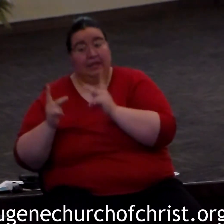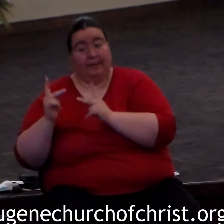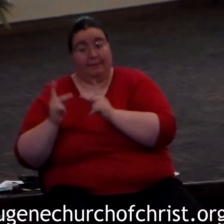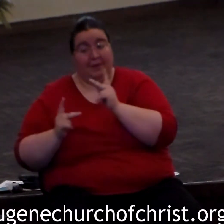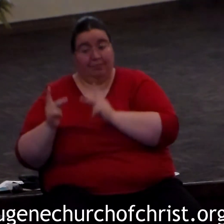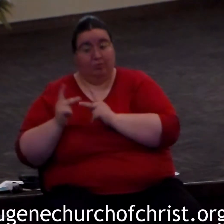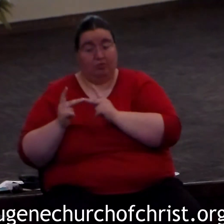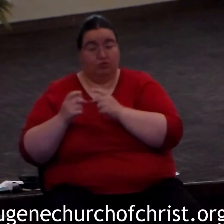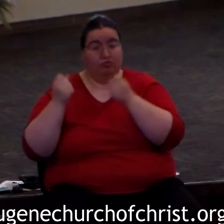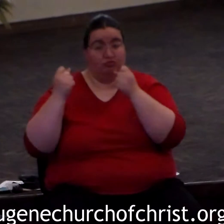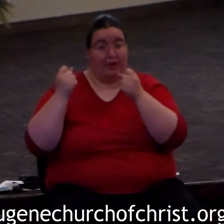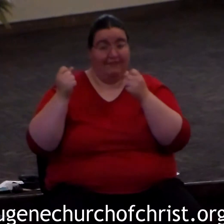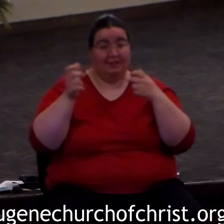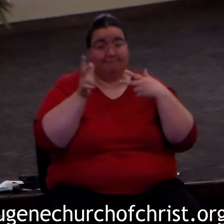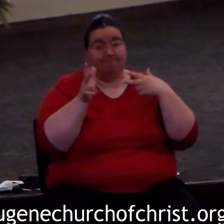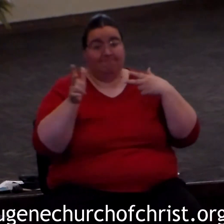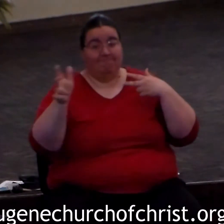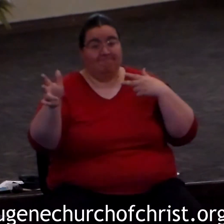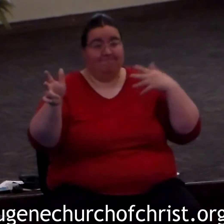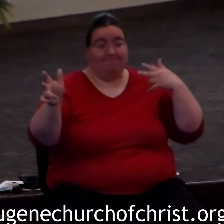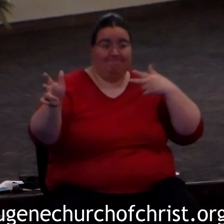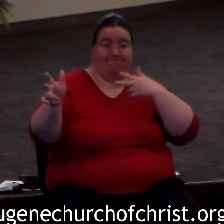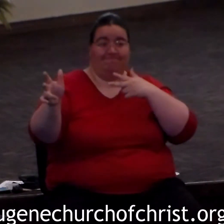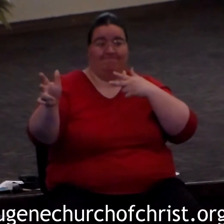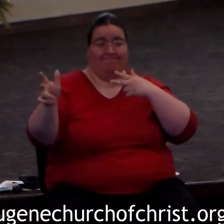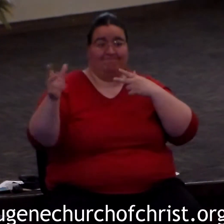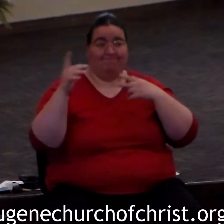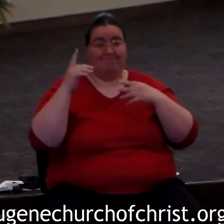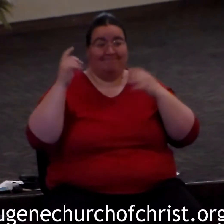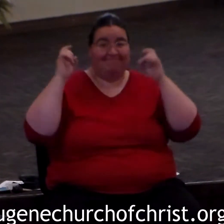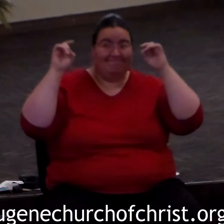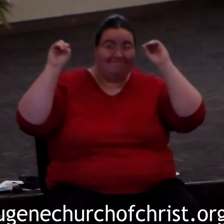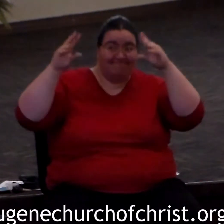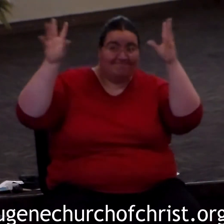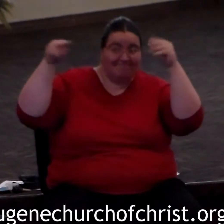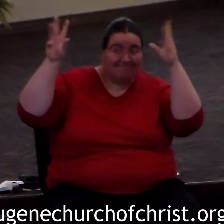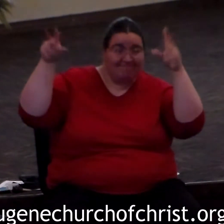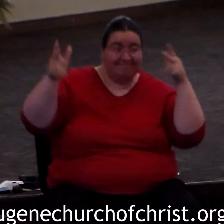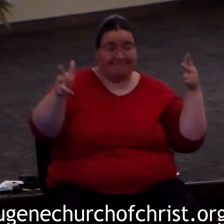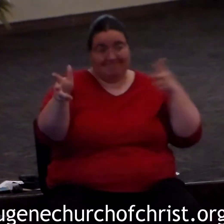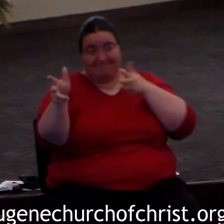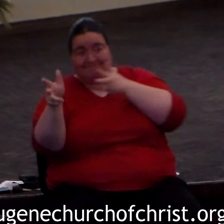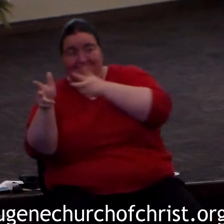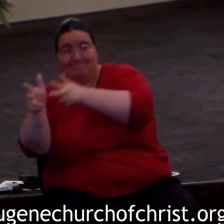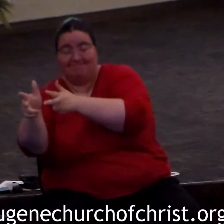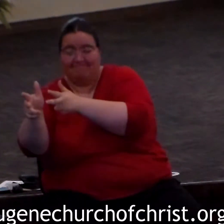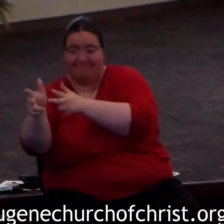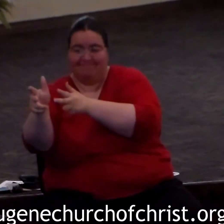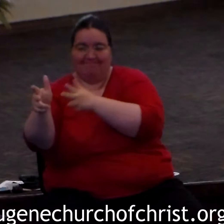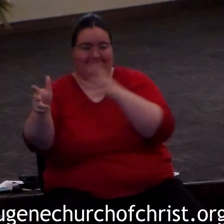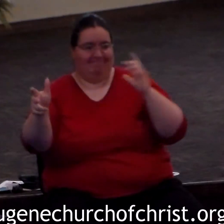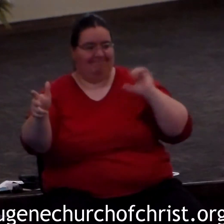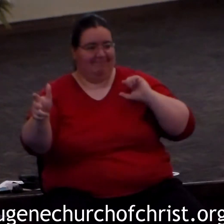them, and that kind officer comes to their window and asks them if they have any idea how fast they were going, and they beg.